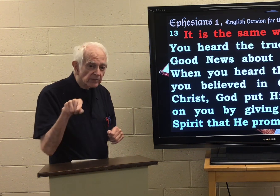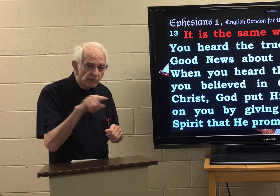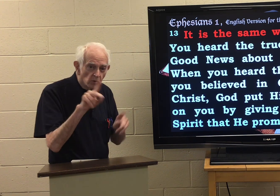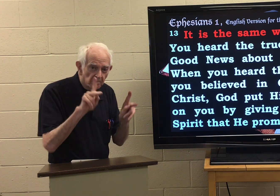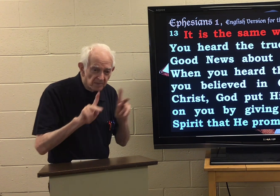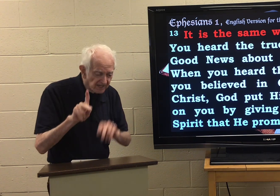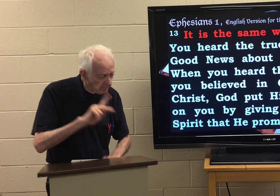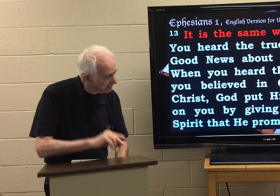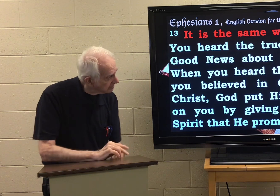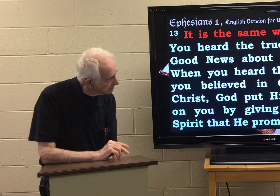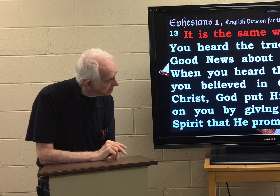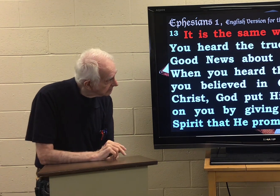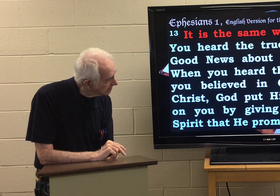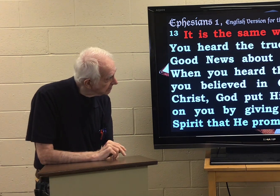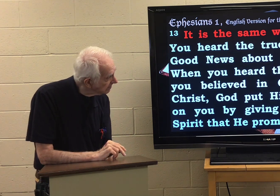it is the same with you people.